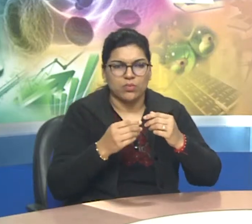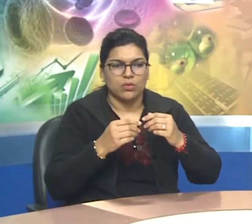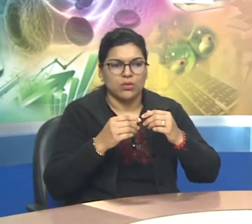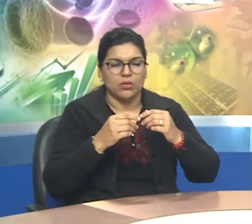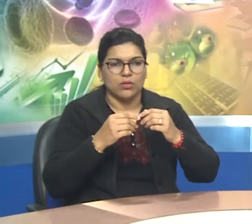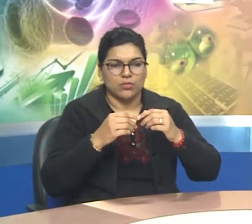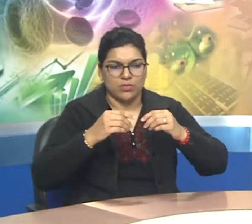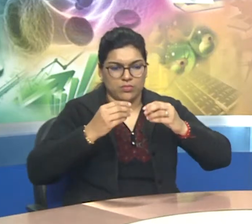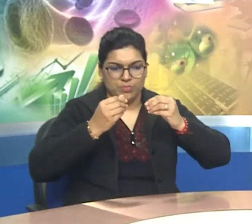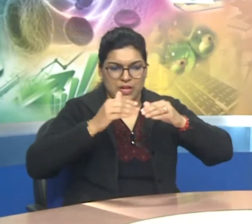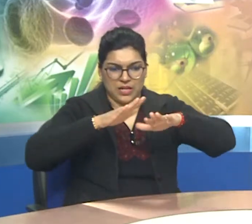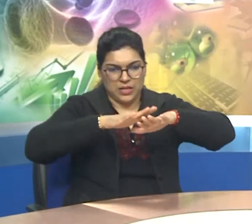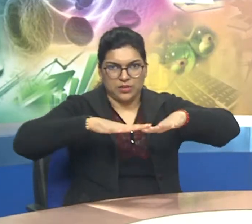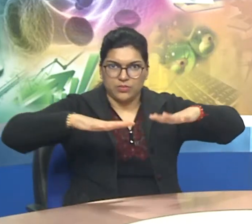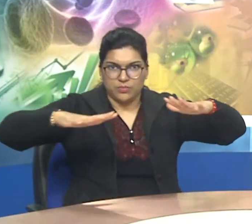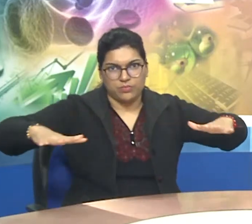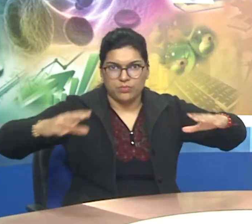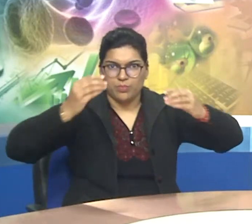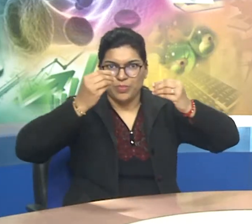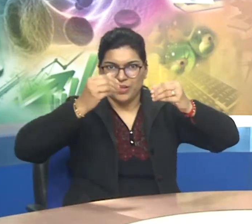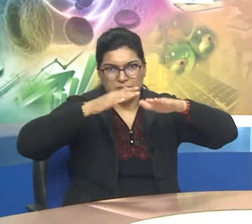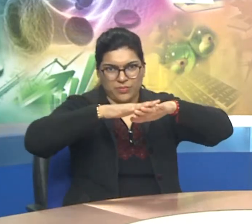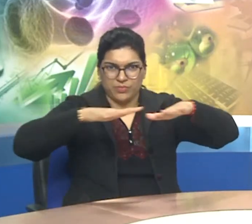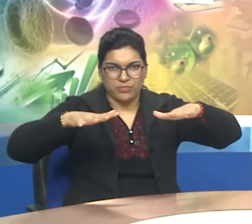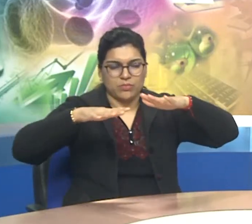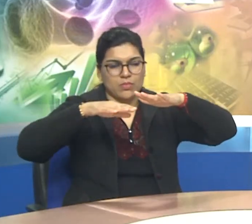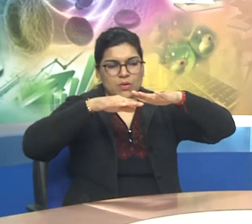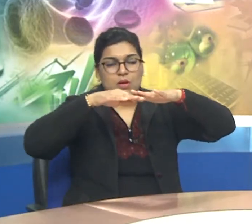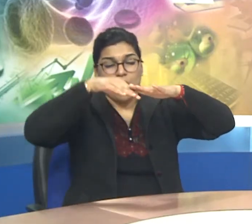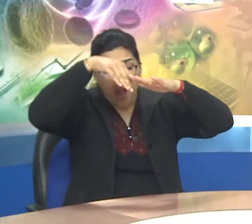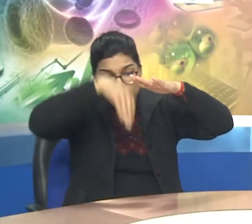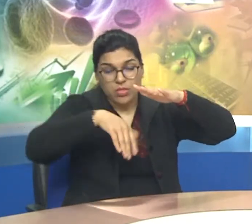On many things you may have seen few of them.